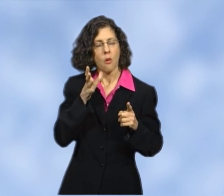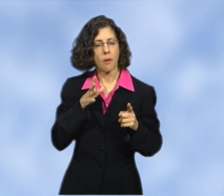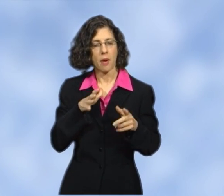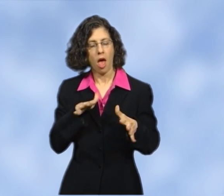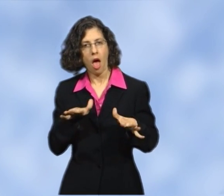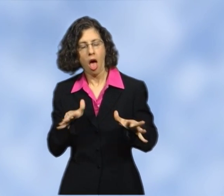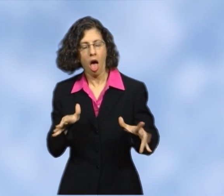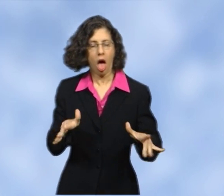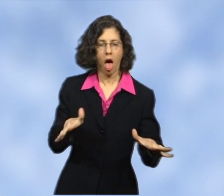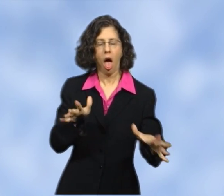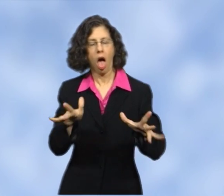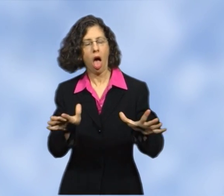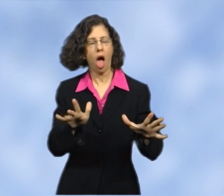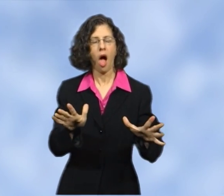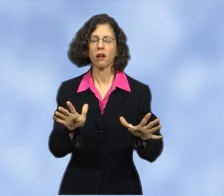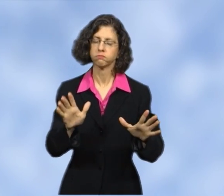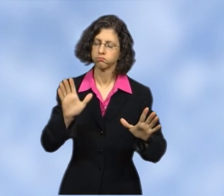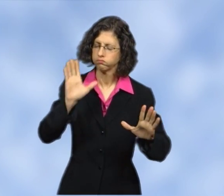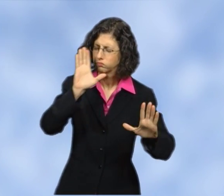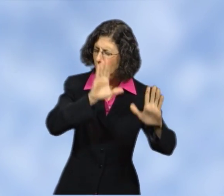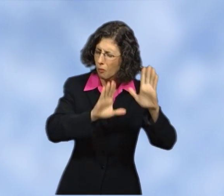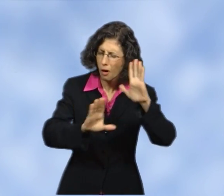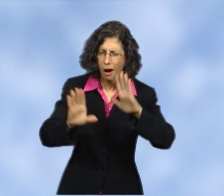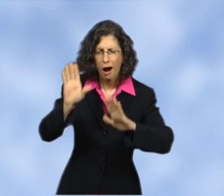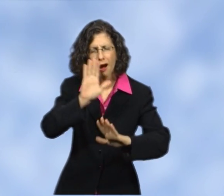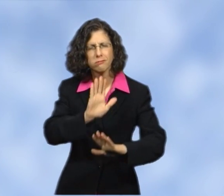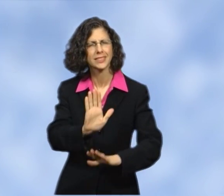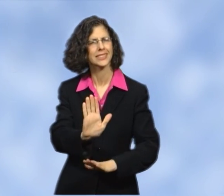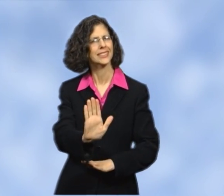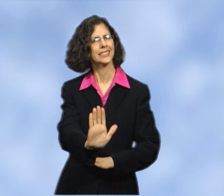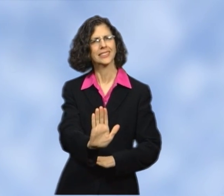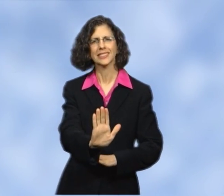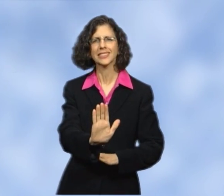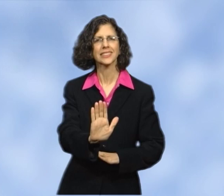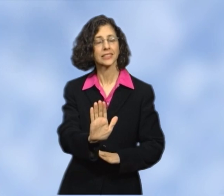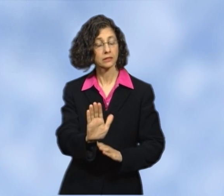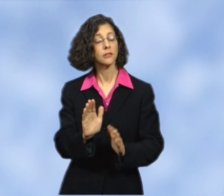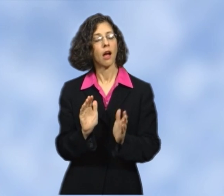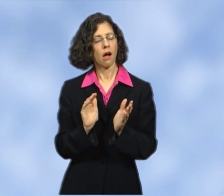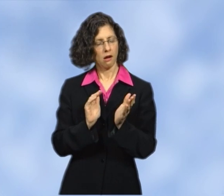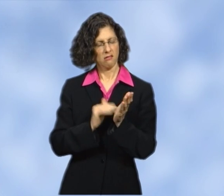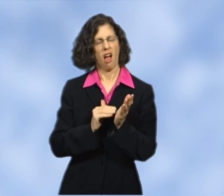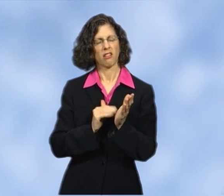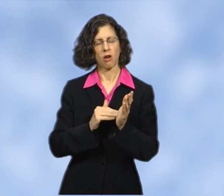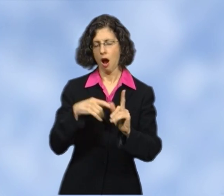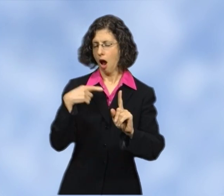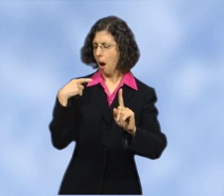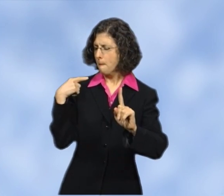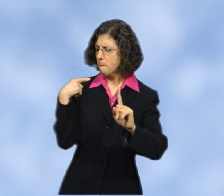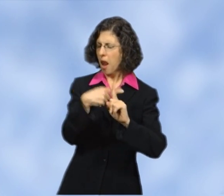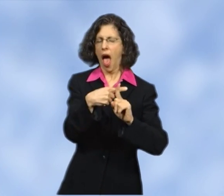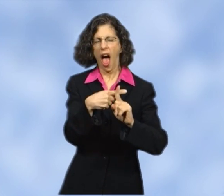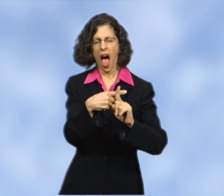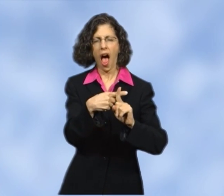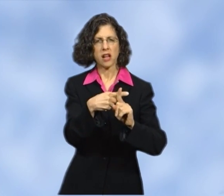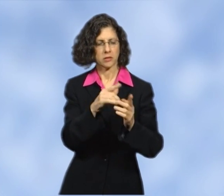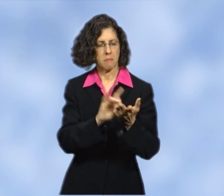If women are nervous or anxious, they may be offered the choice of having